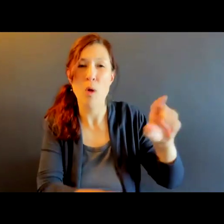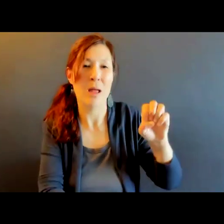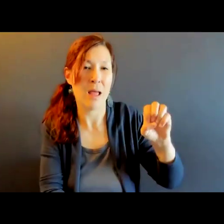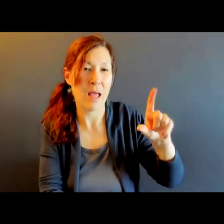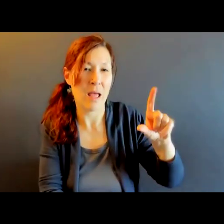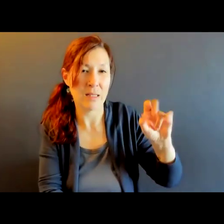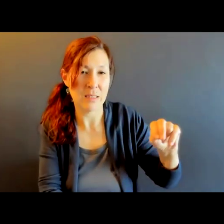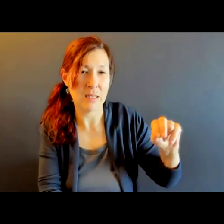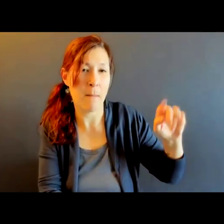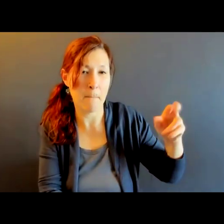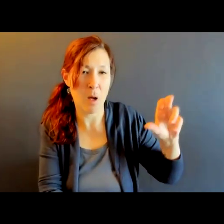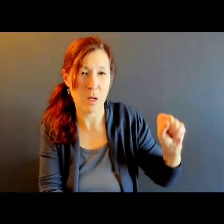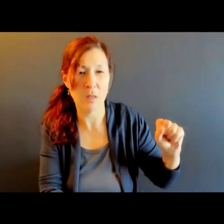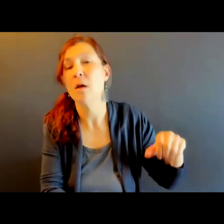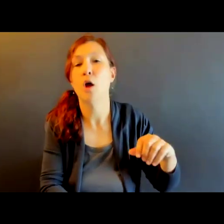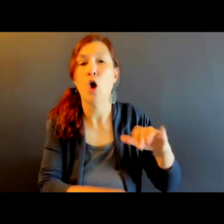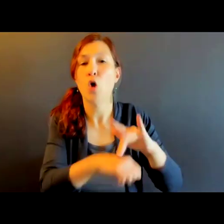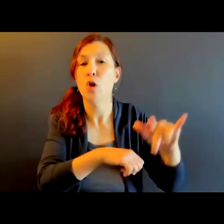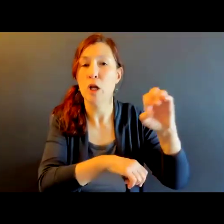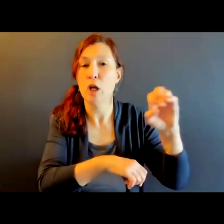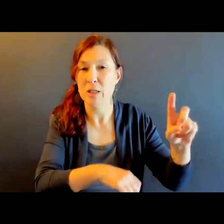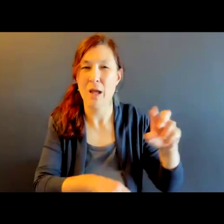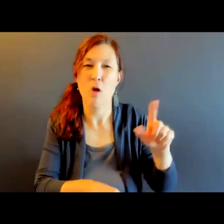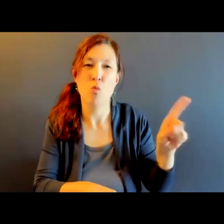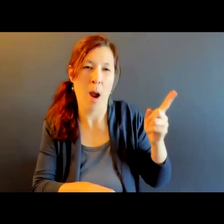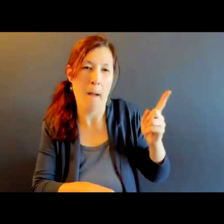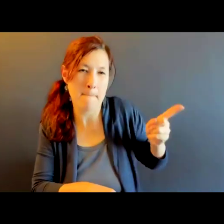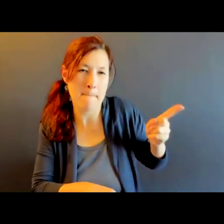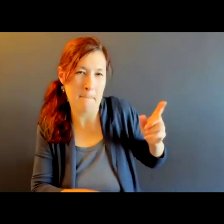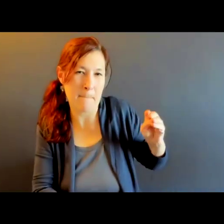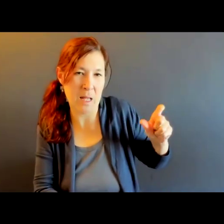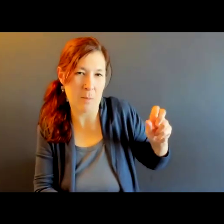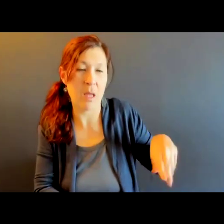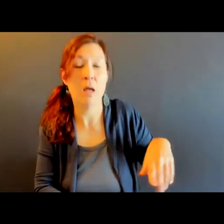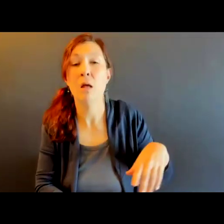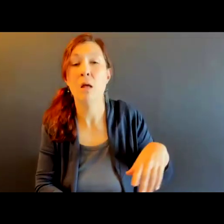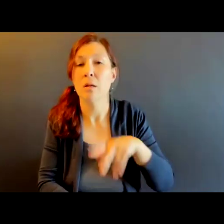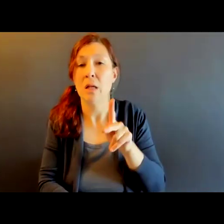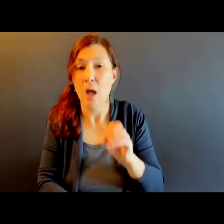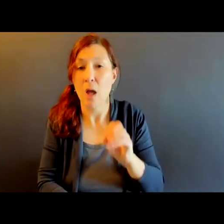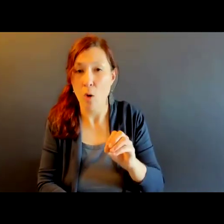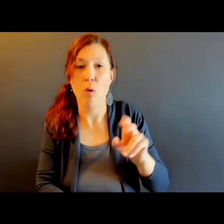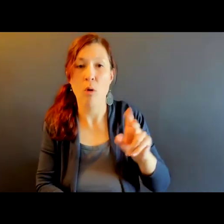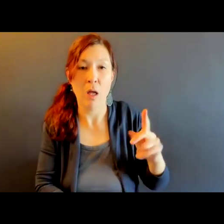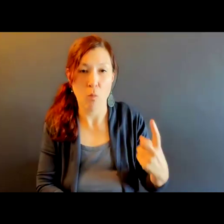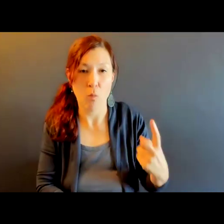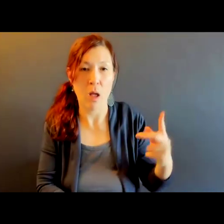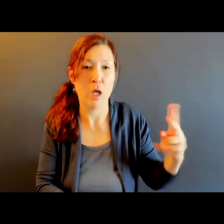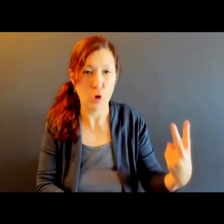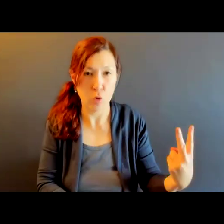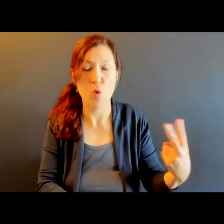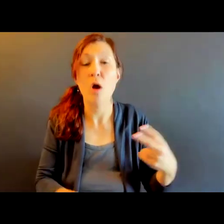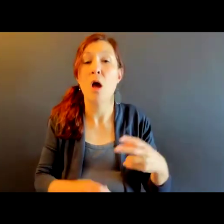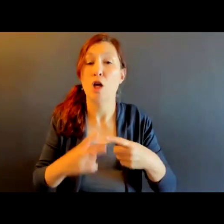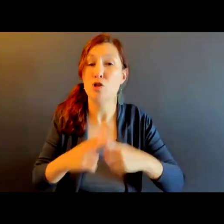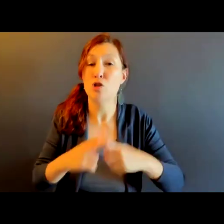School in Mattapan, and we welcomed back K0, K1, and K2 students, and we helped launch Boston Reads.